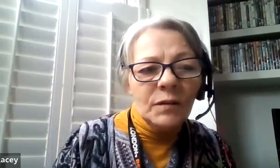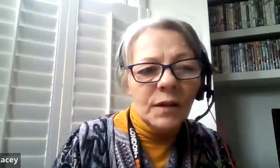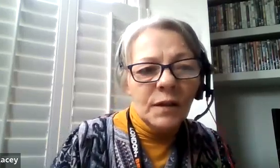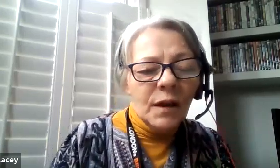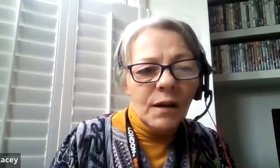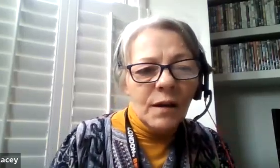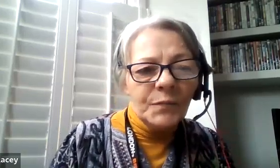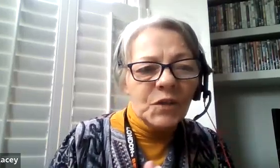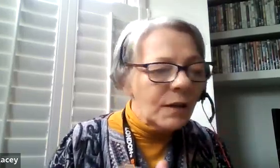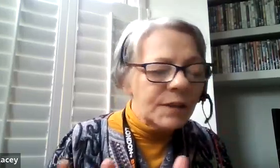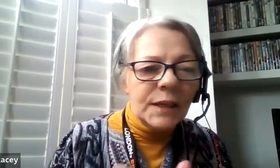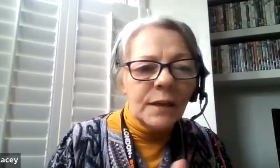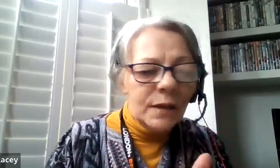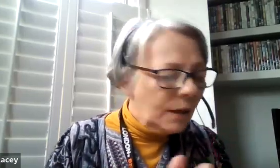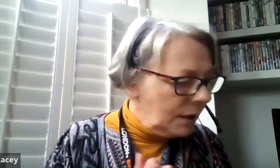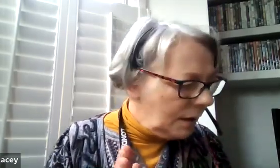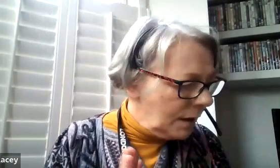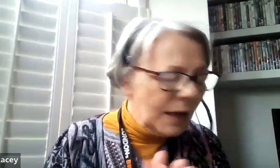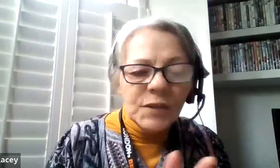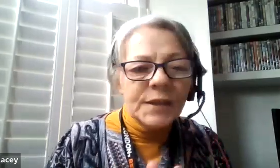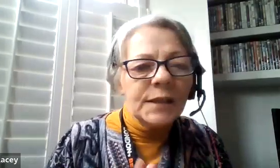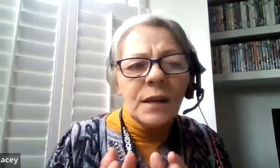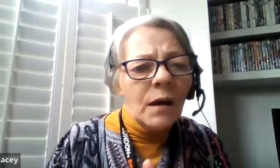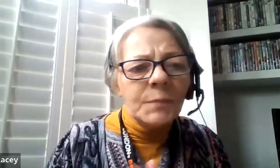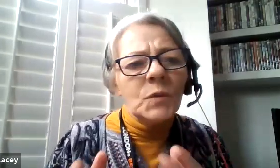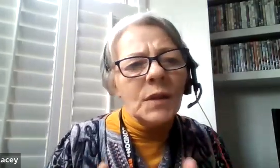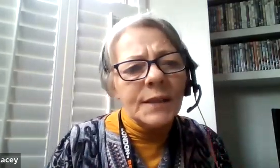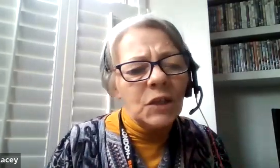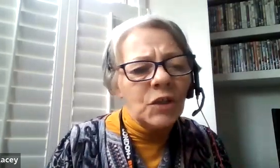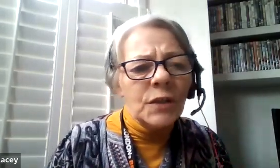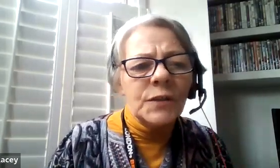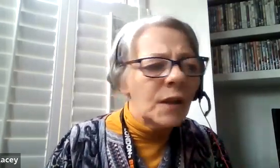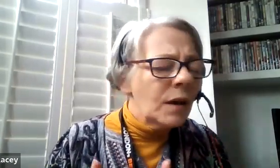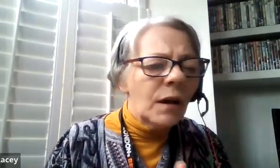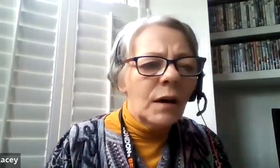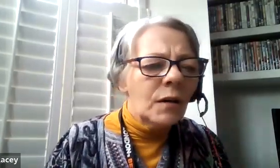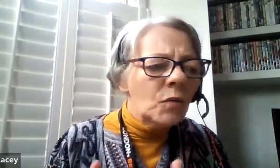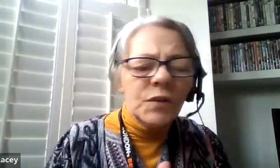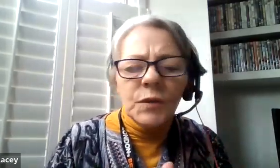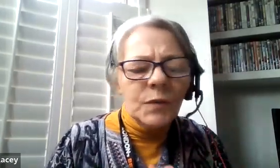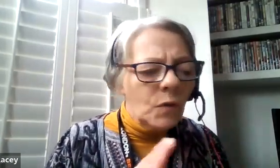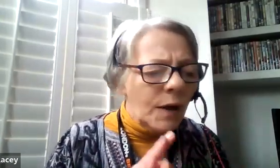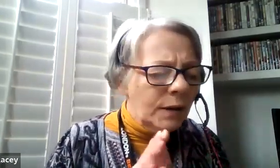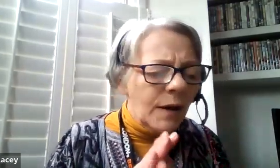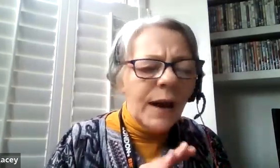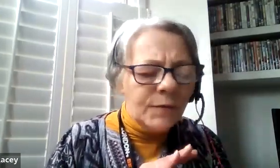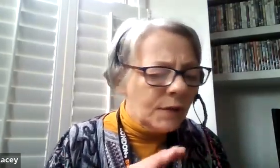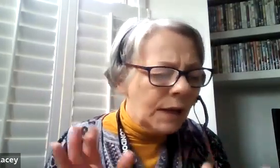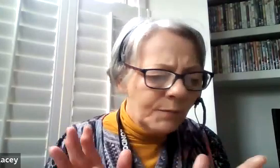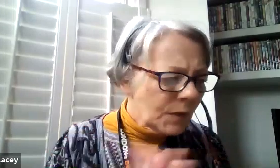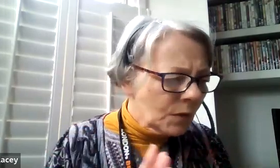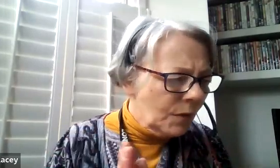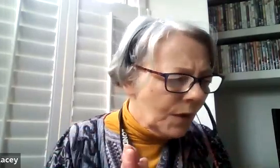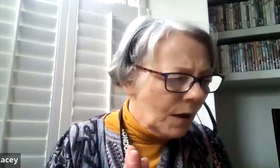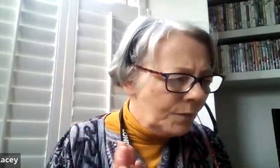going on, charity agencies, clubs, organisations, all to do with, you know,